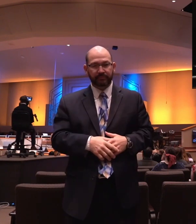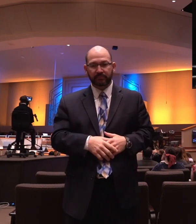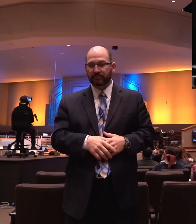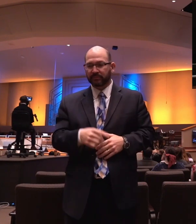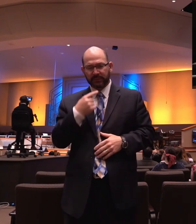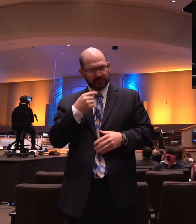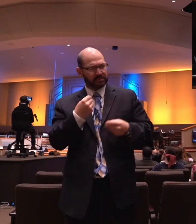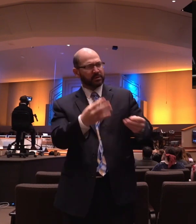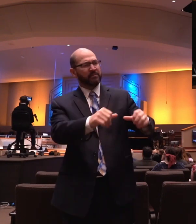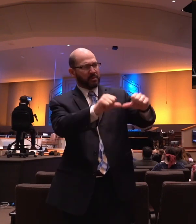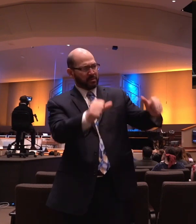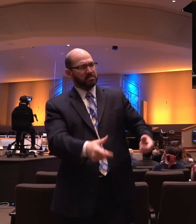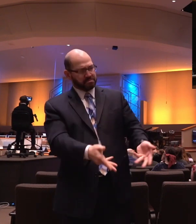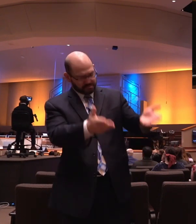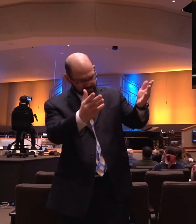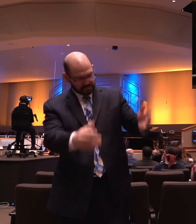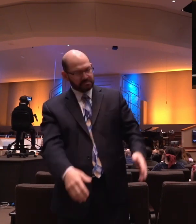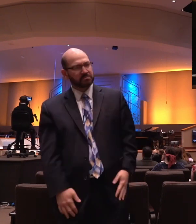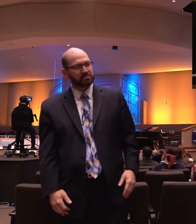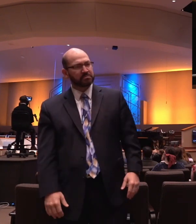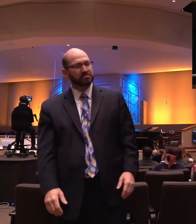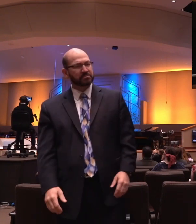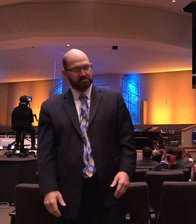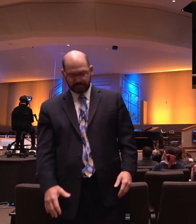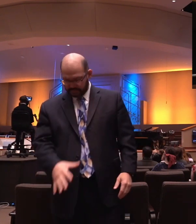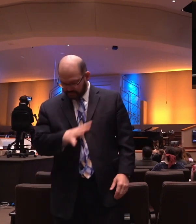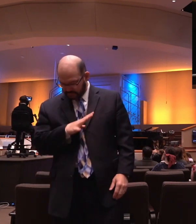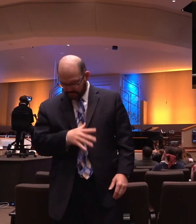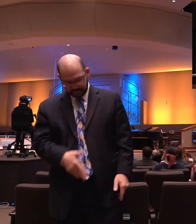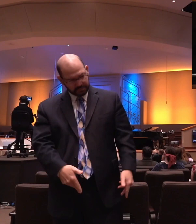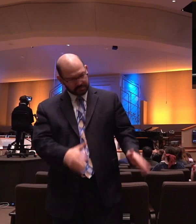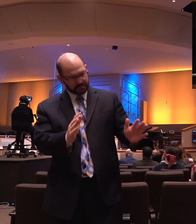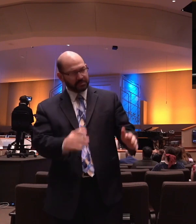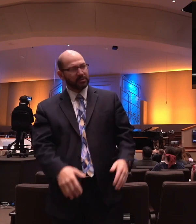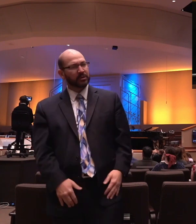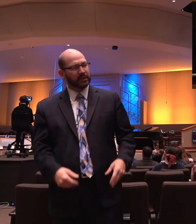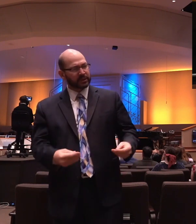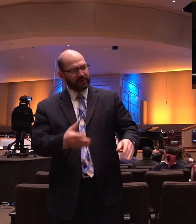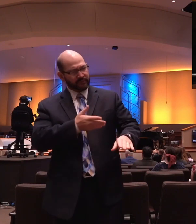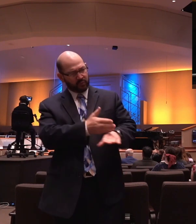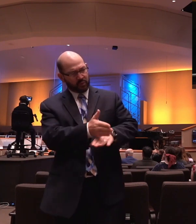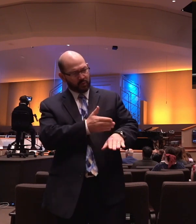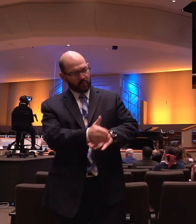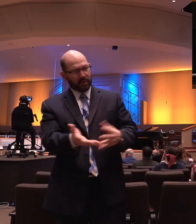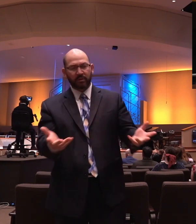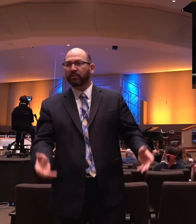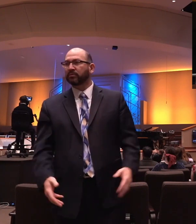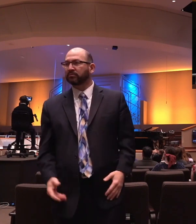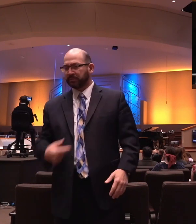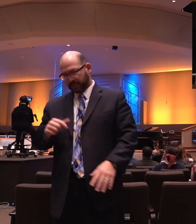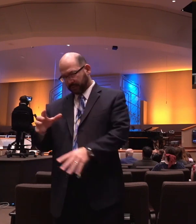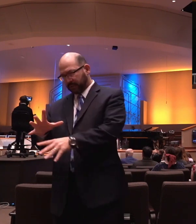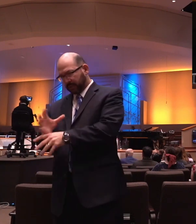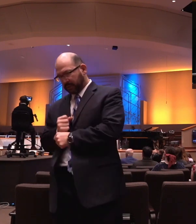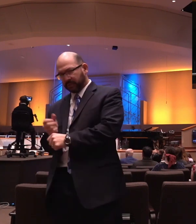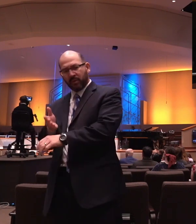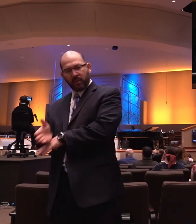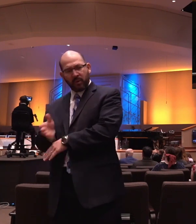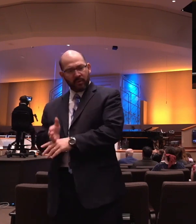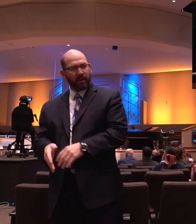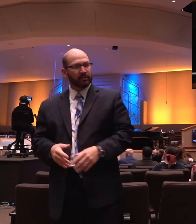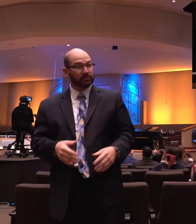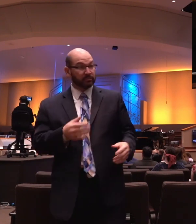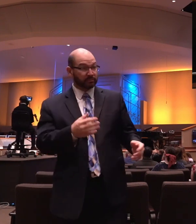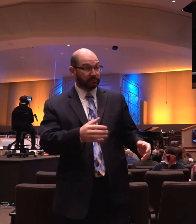right, give them an altar. I'll get an altar. Give them some wood. I'll get some wood. Give them a